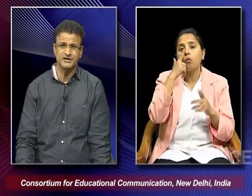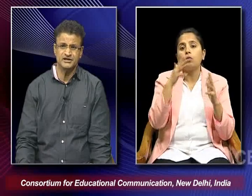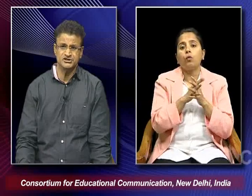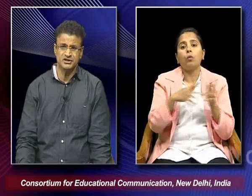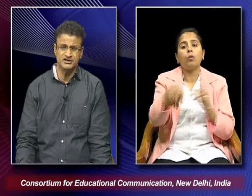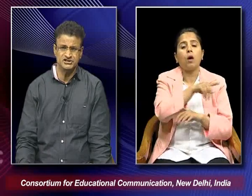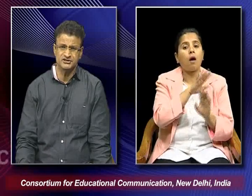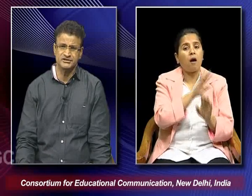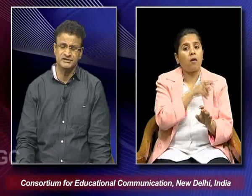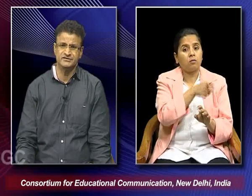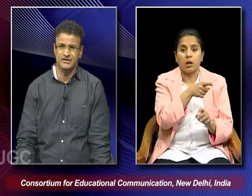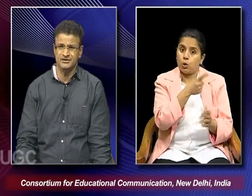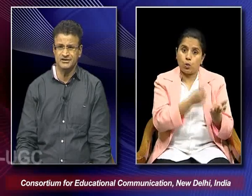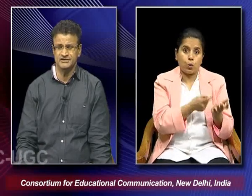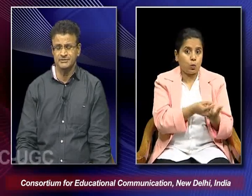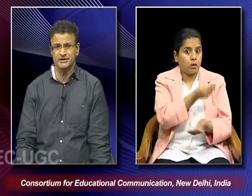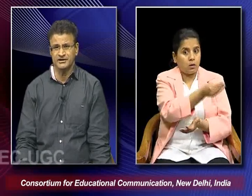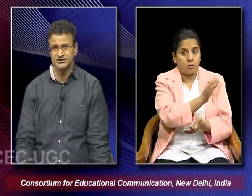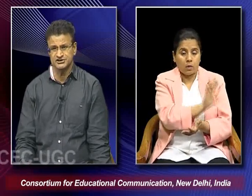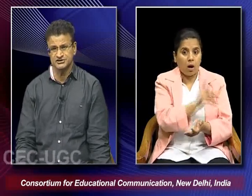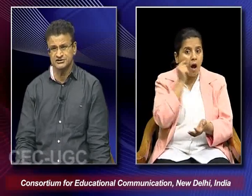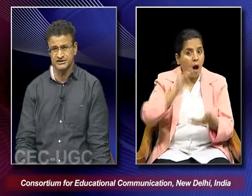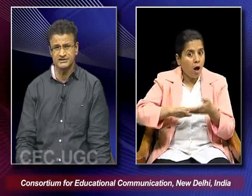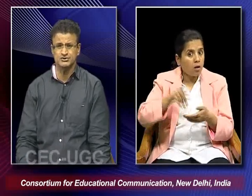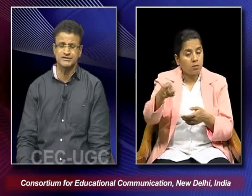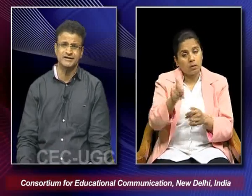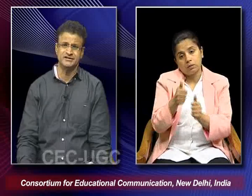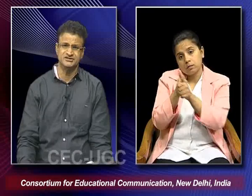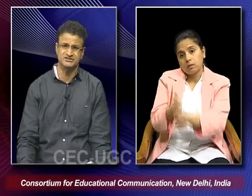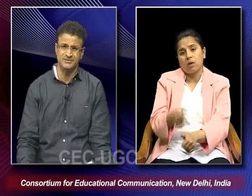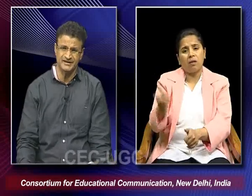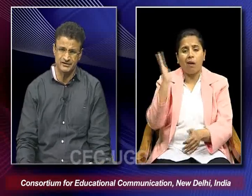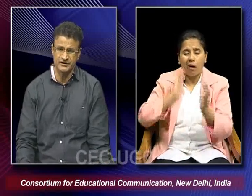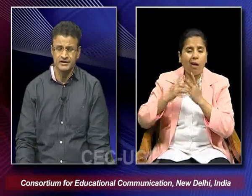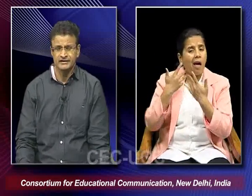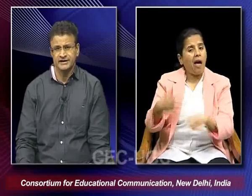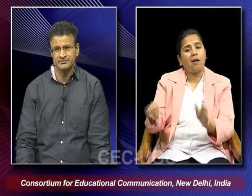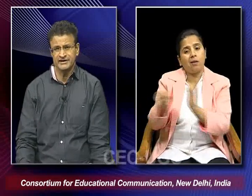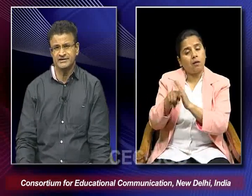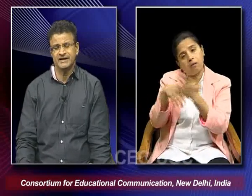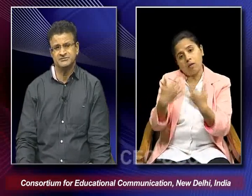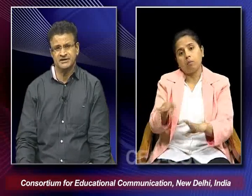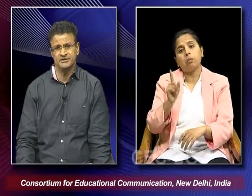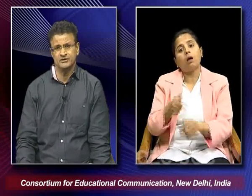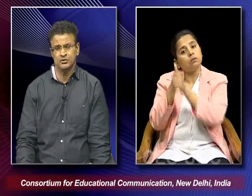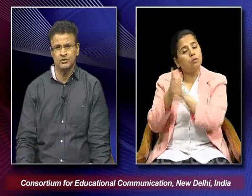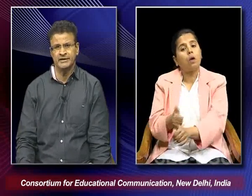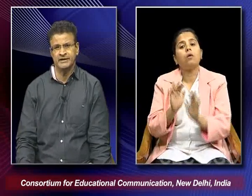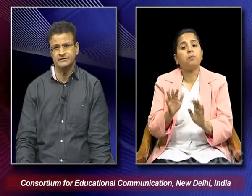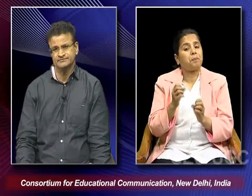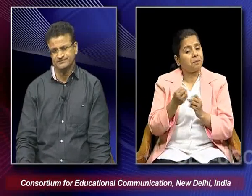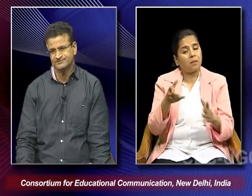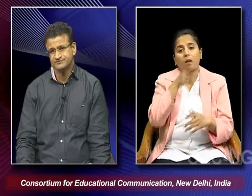are being conditioned in the family, they are being conditioned in the society in such a manner that many a times they are being told